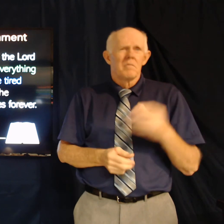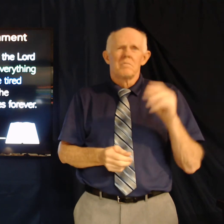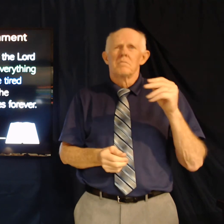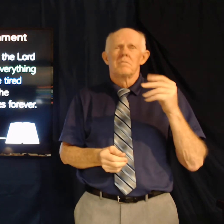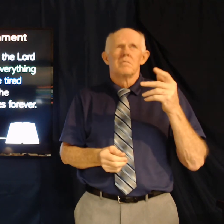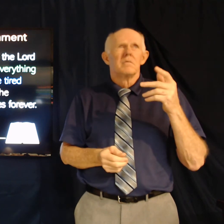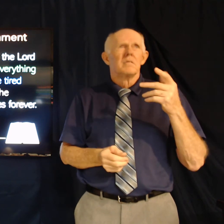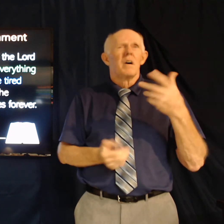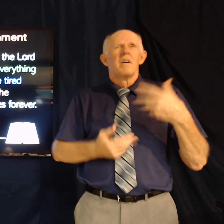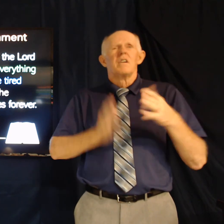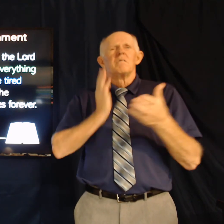He wasn't tired.